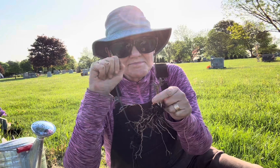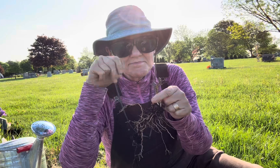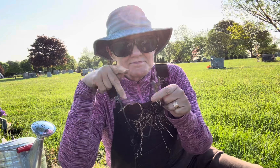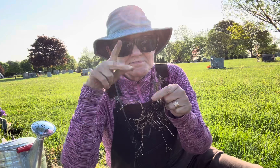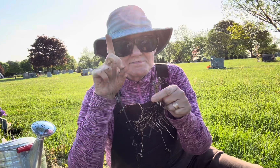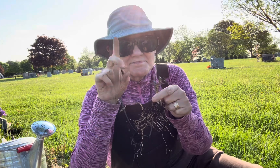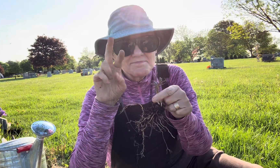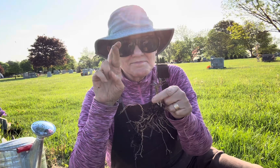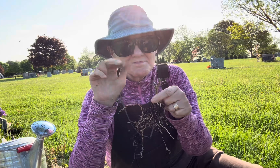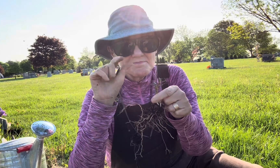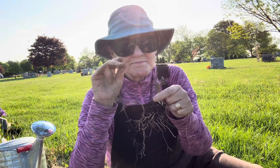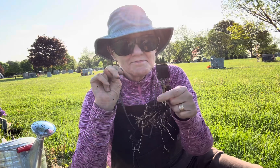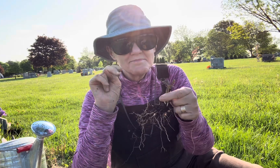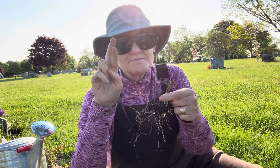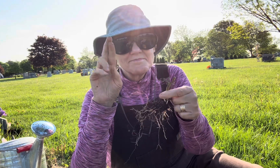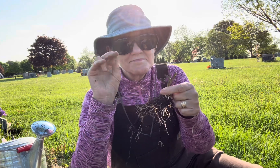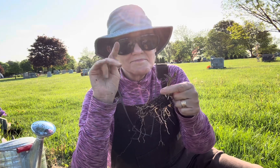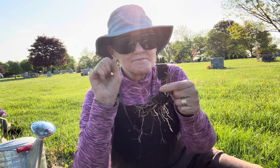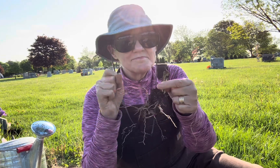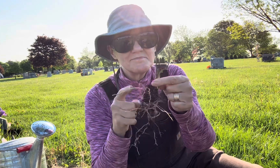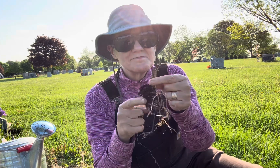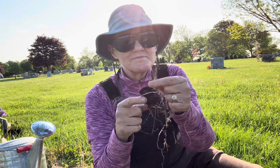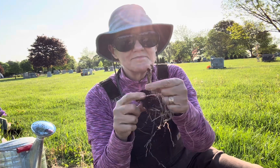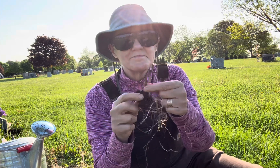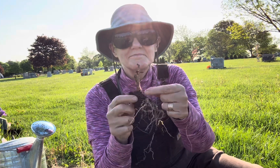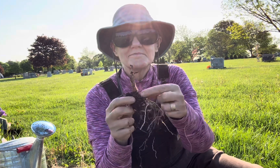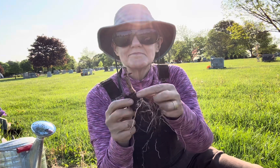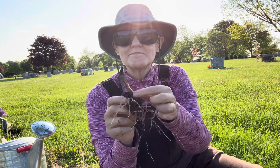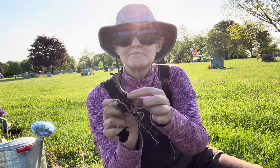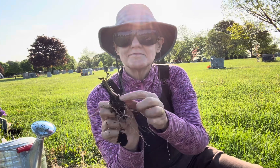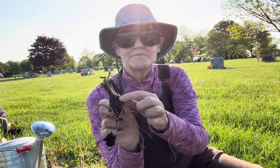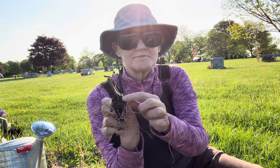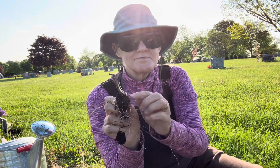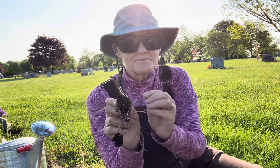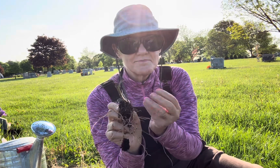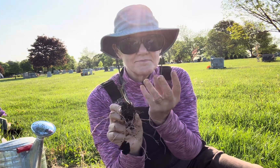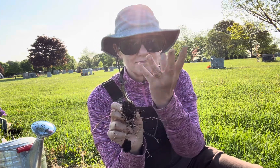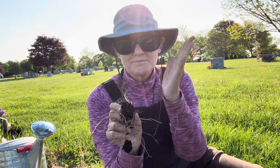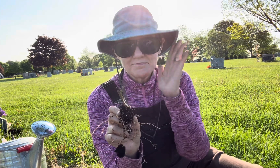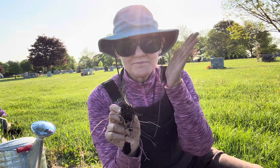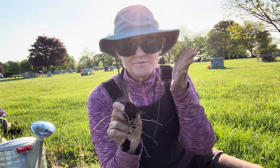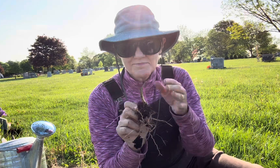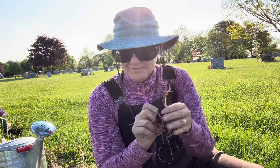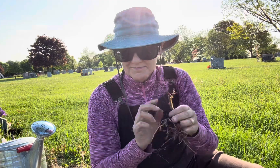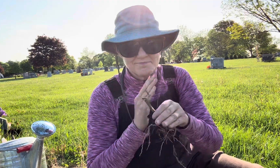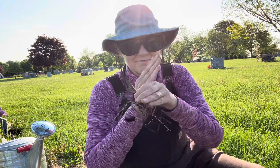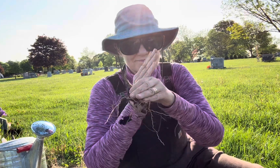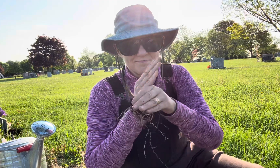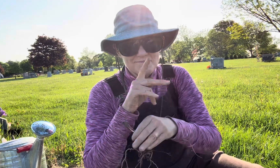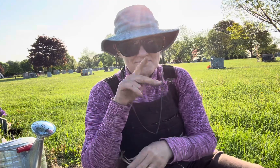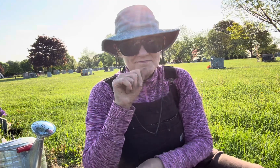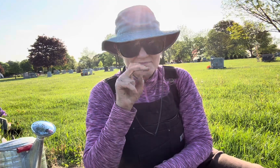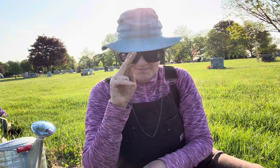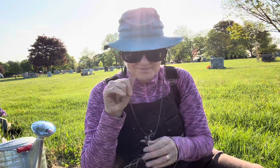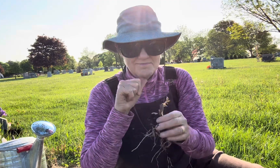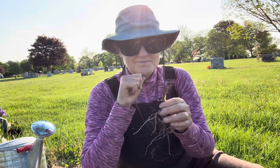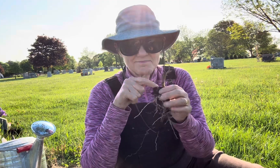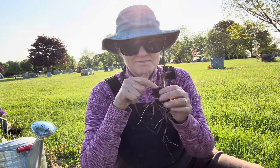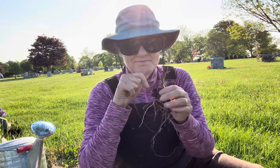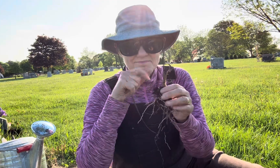This is one of the fall snapdragons. See the long roots and the new shoot that it's sending up? But that would shade